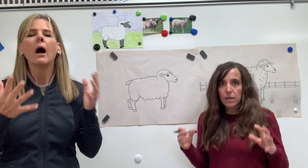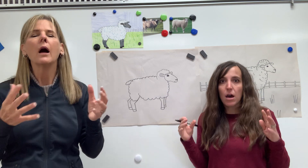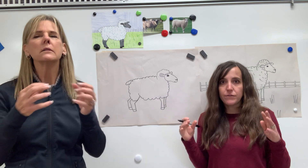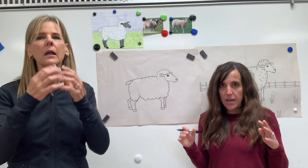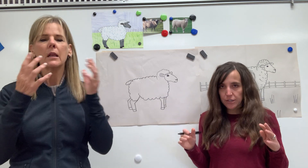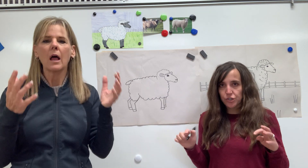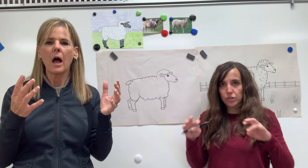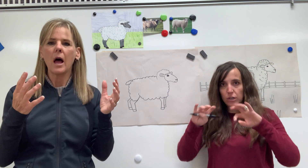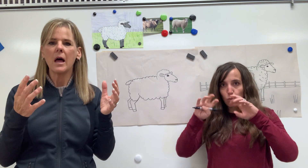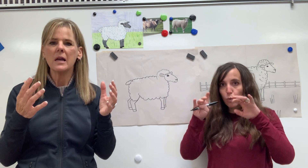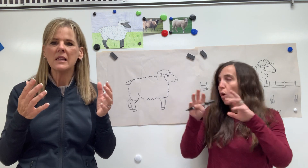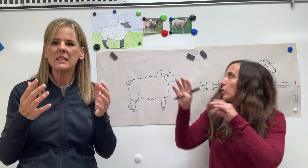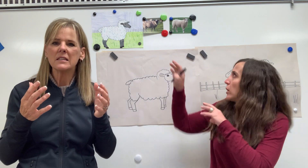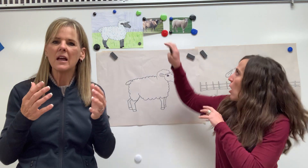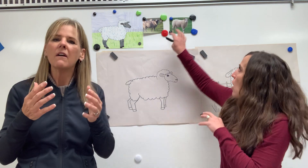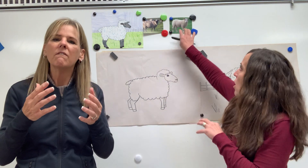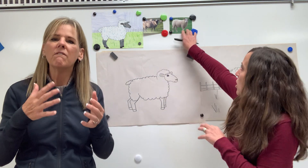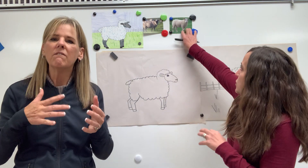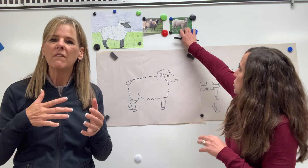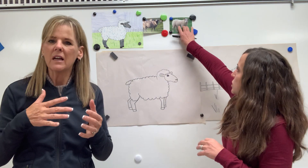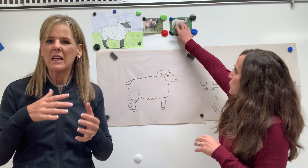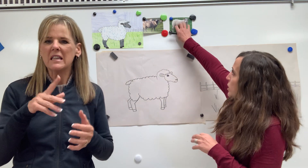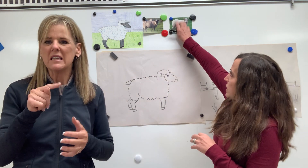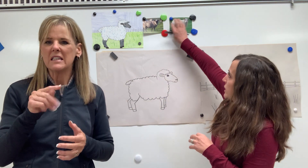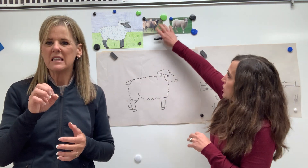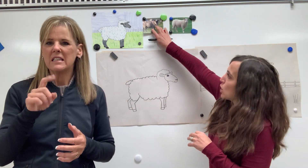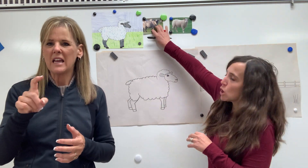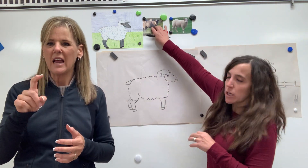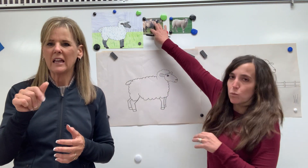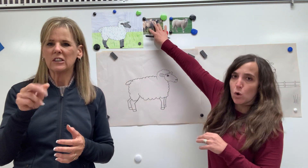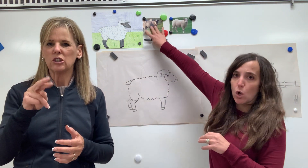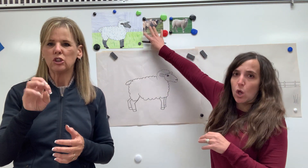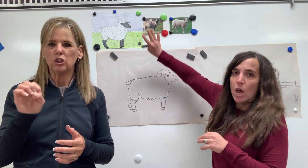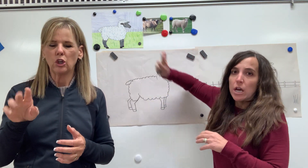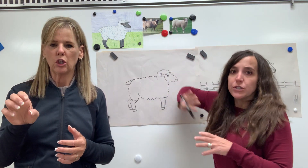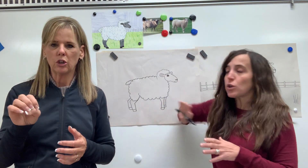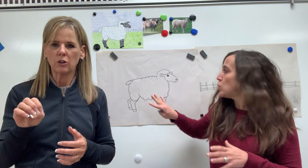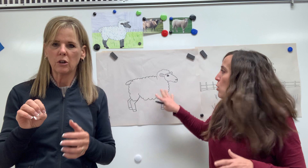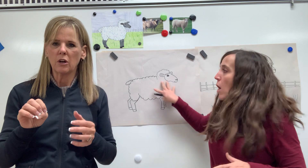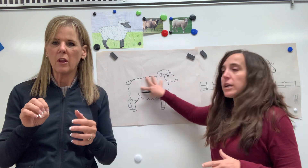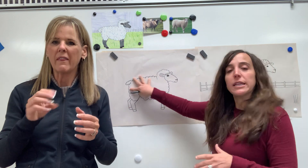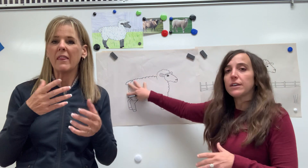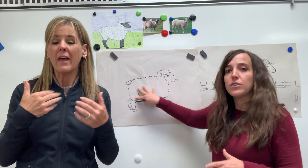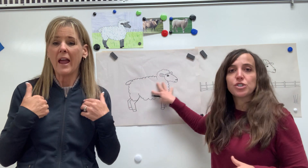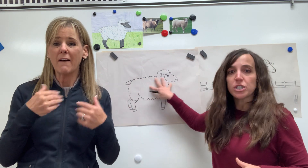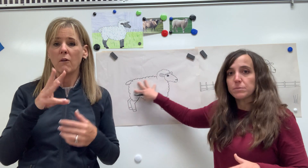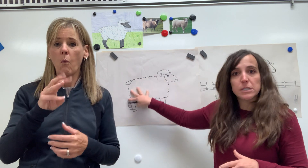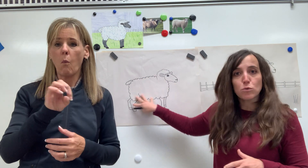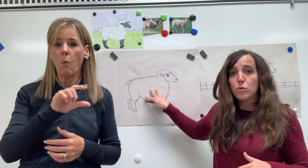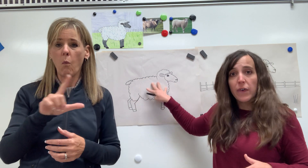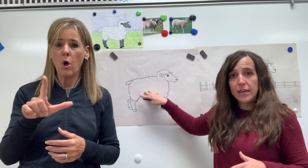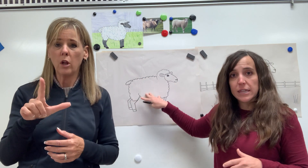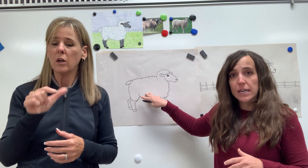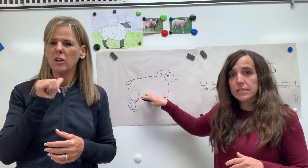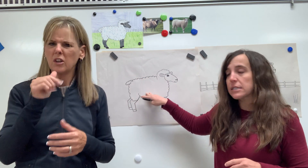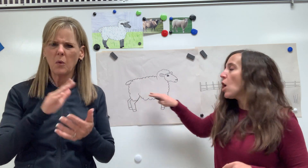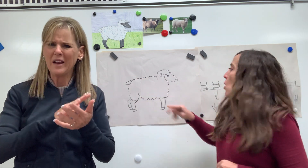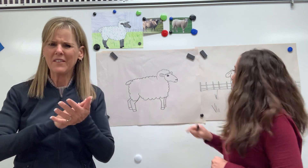of texture. They're wool. They're all sorts of crinkly, curly wool. So you don't want to leave your sheep smooth like this. We're